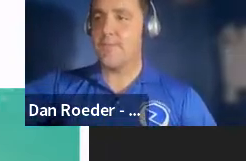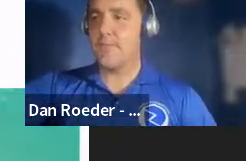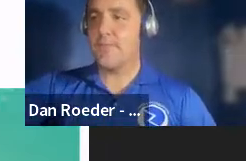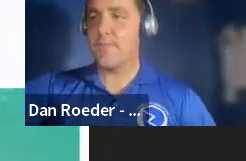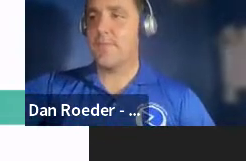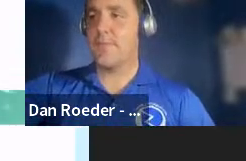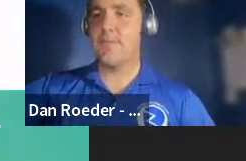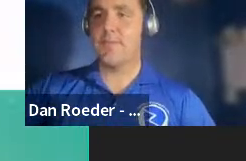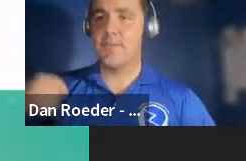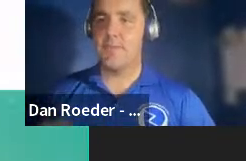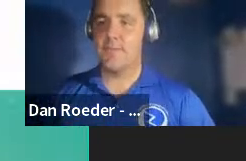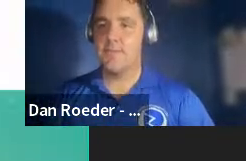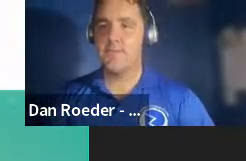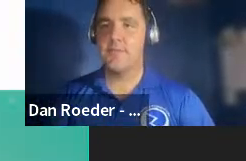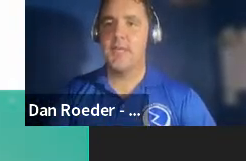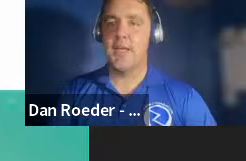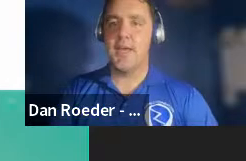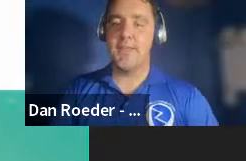thriving.